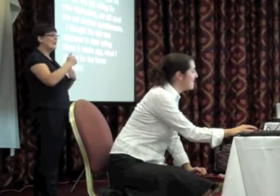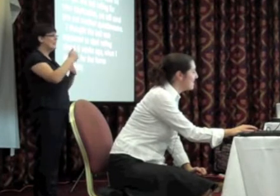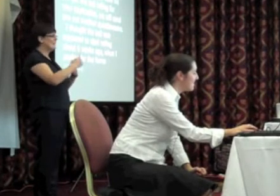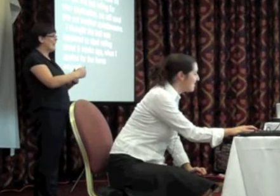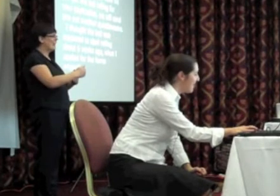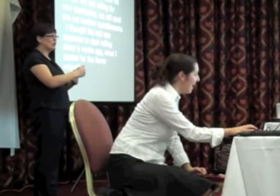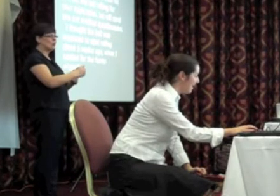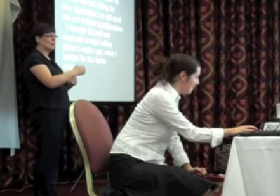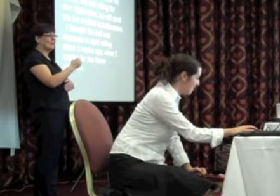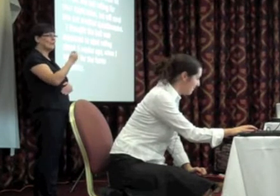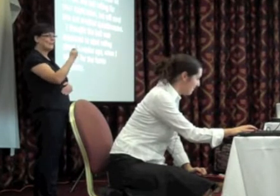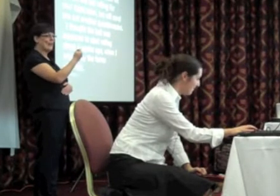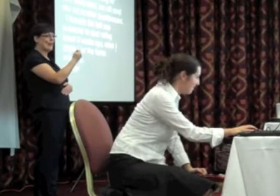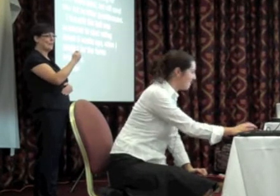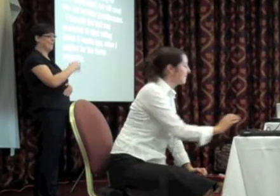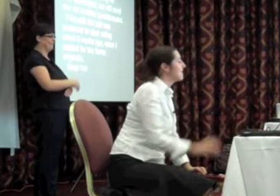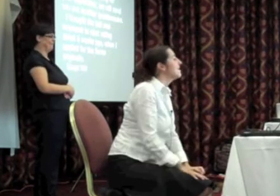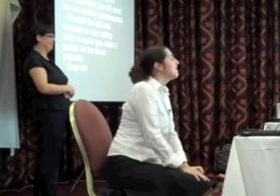Stage 10.